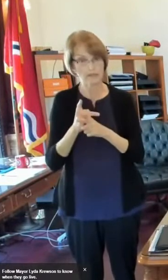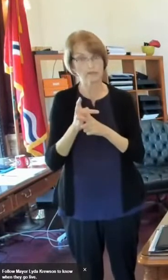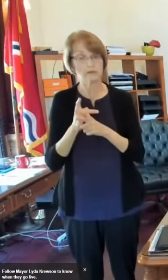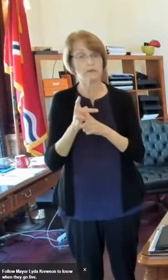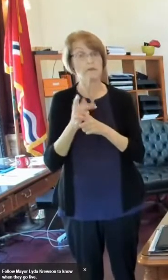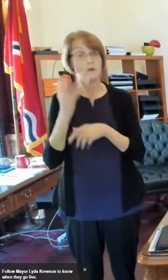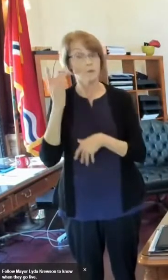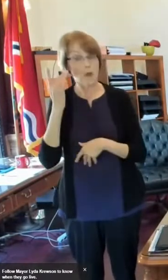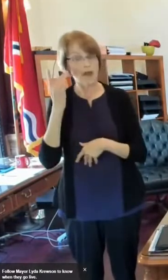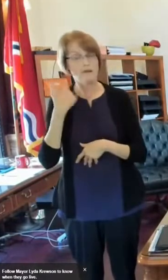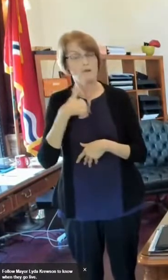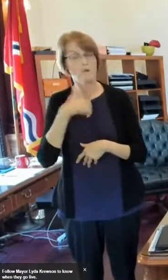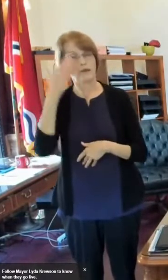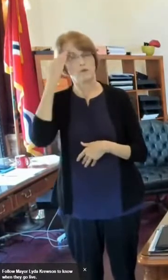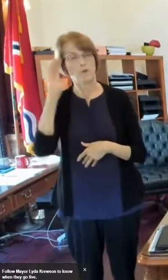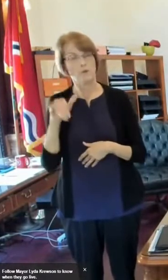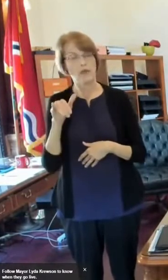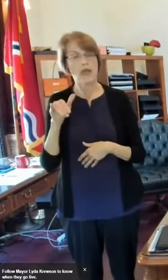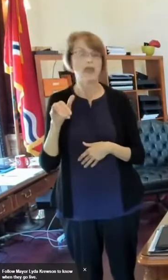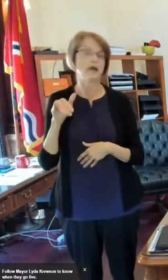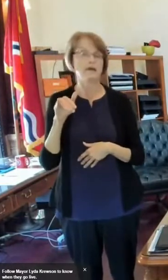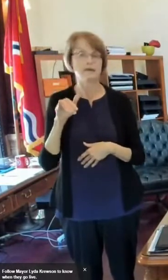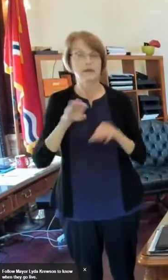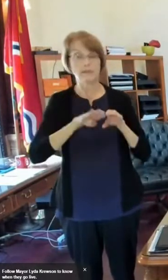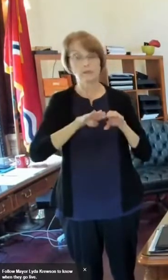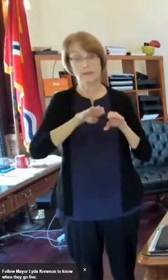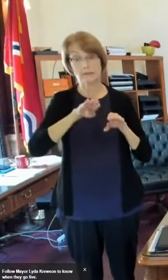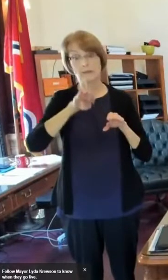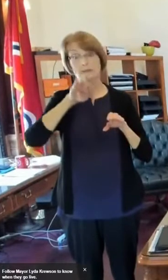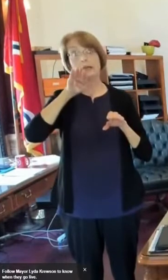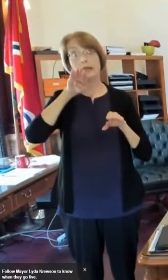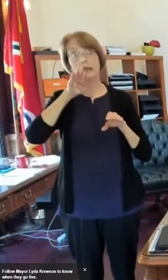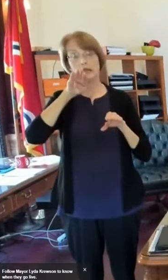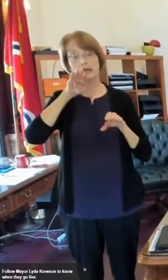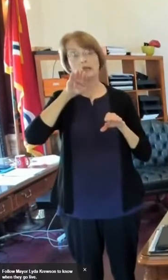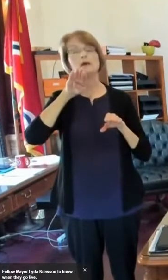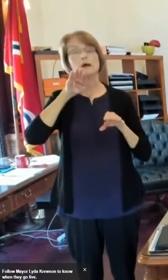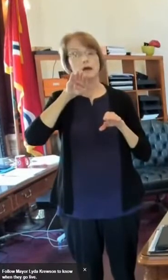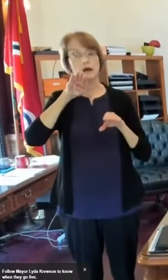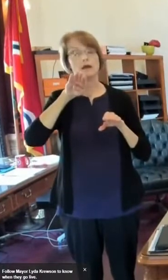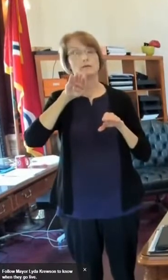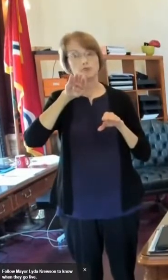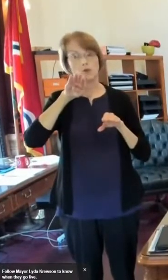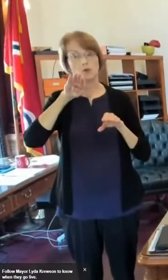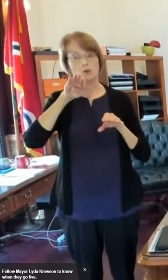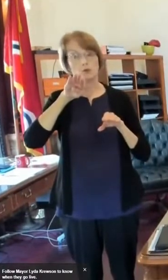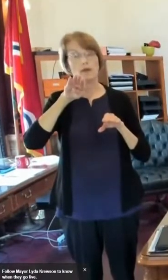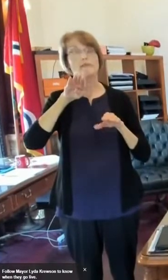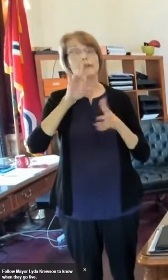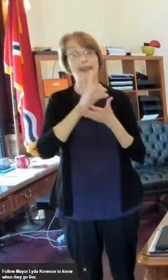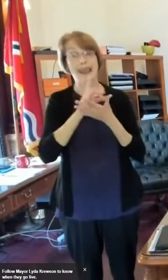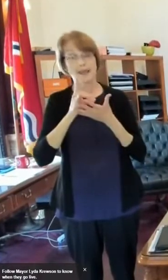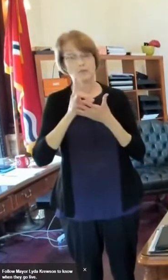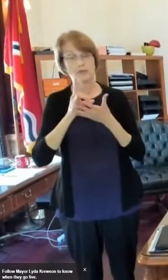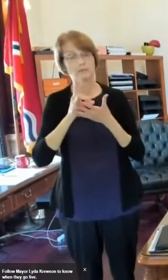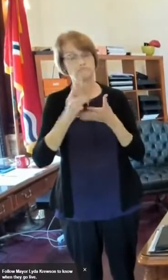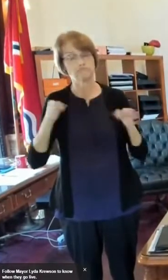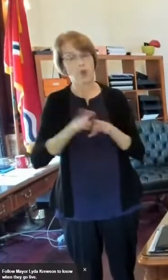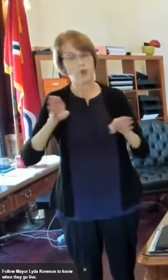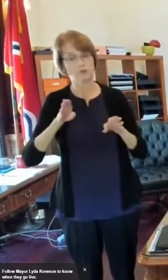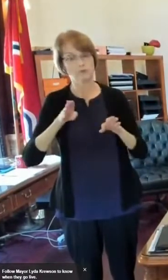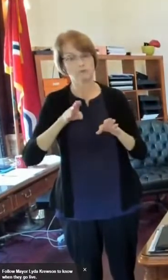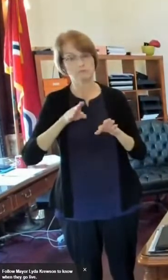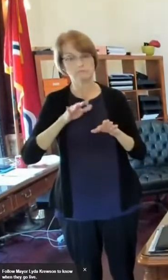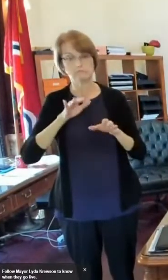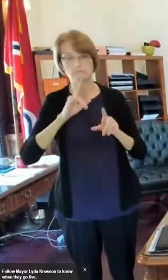know that we had the peak, and then we were able, through our 8-week shutdown, which was